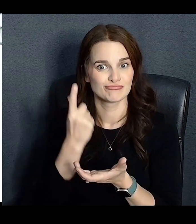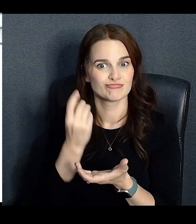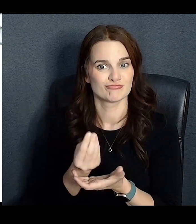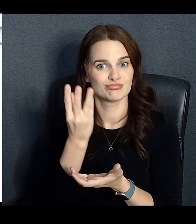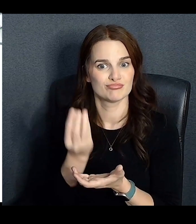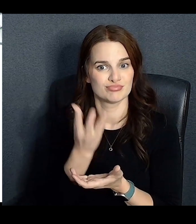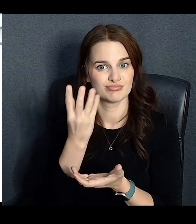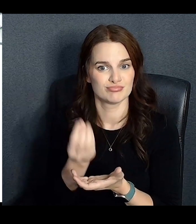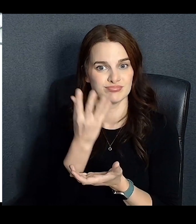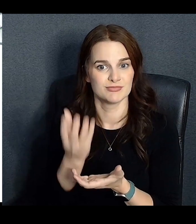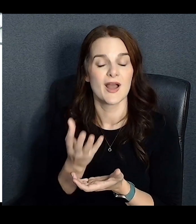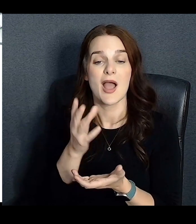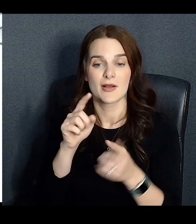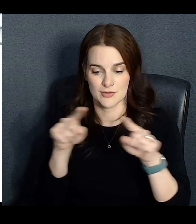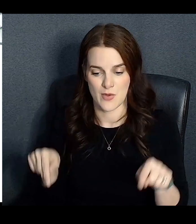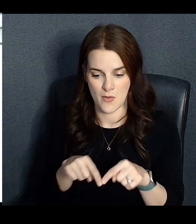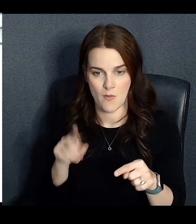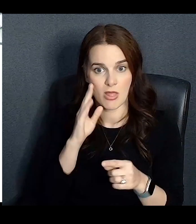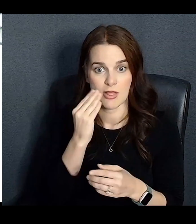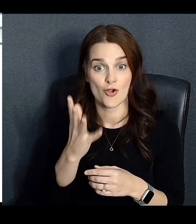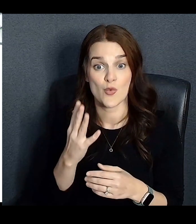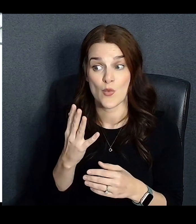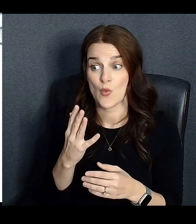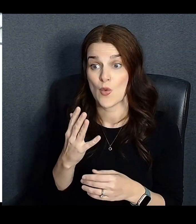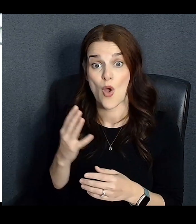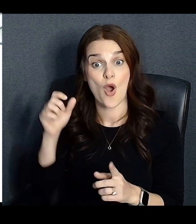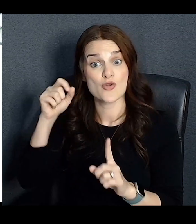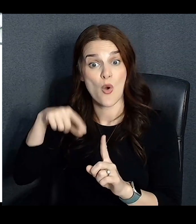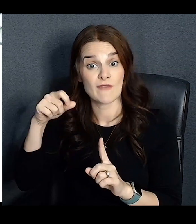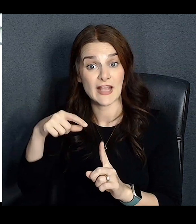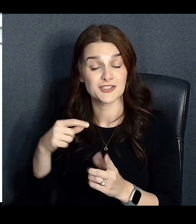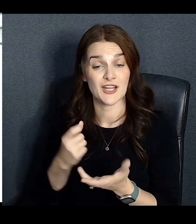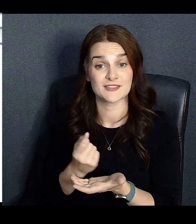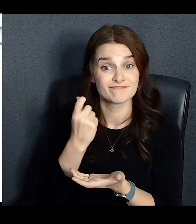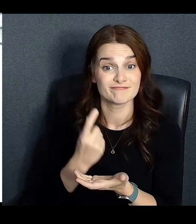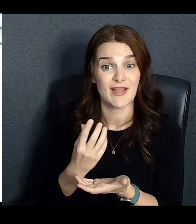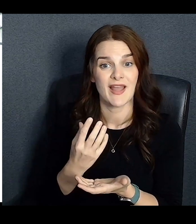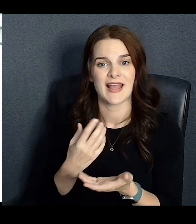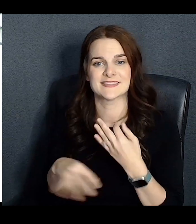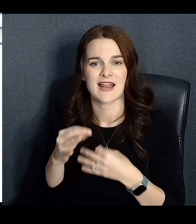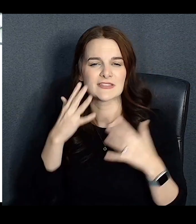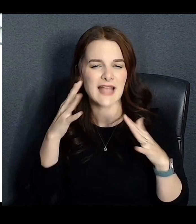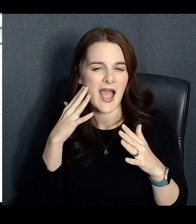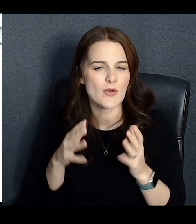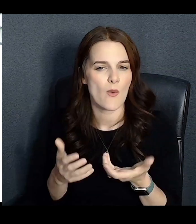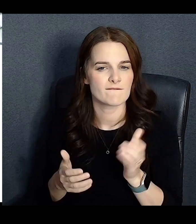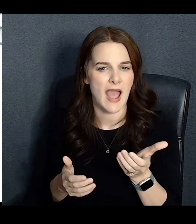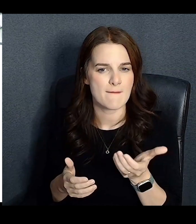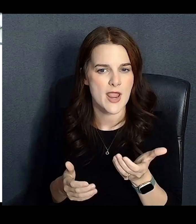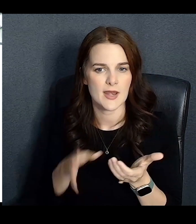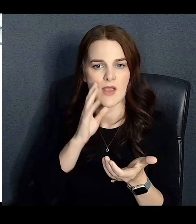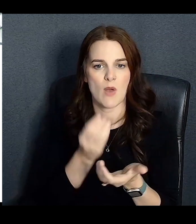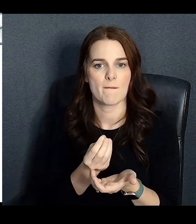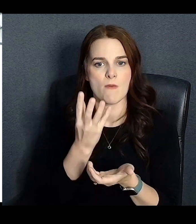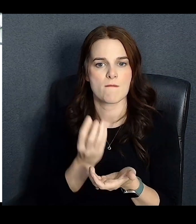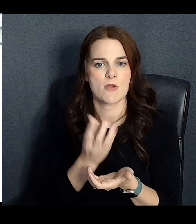camera flashlight or the screen to alert you of an incoming notification rather than a sound or vibrate. And then sound amplifier,